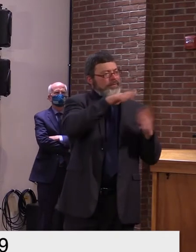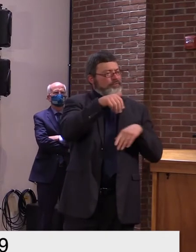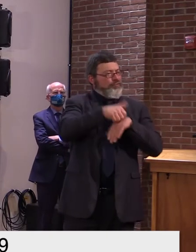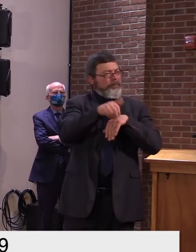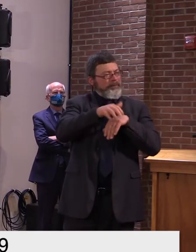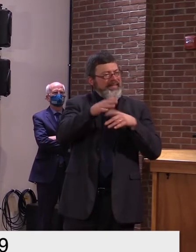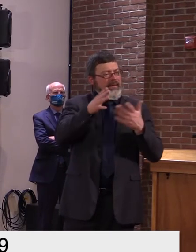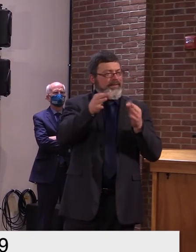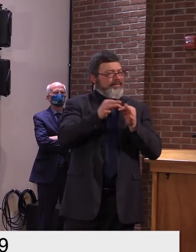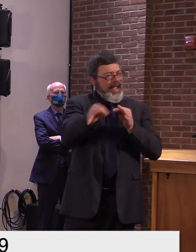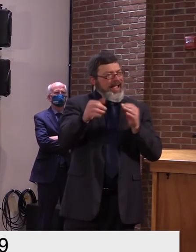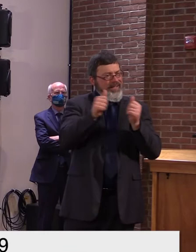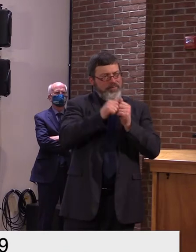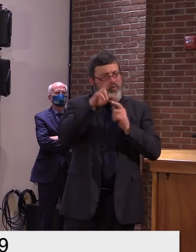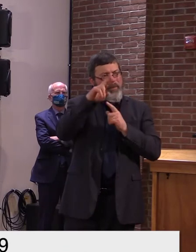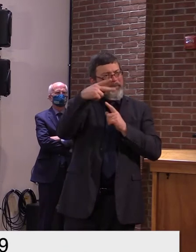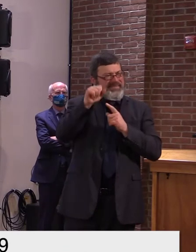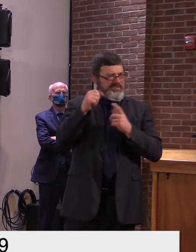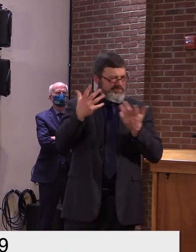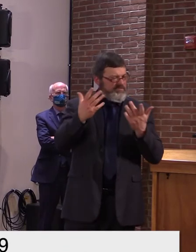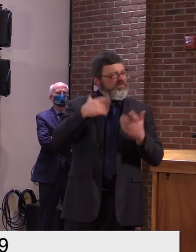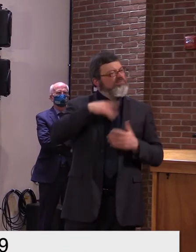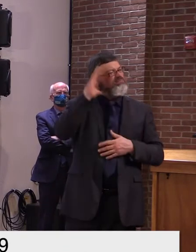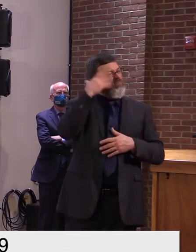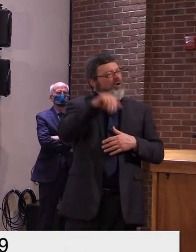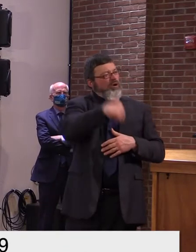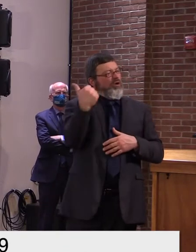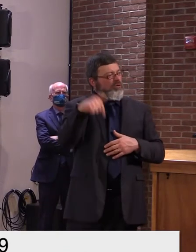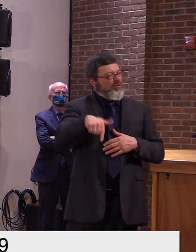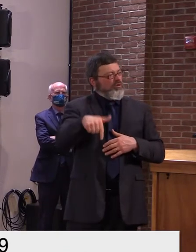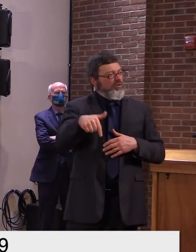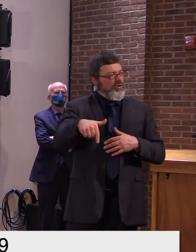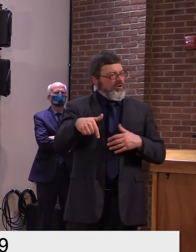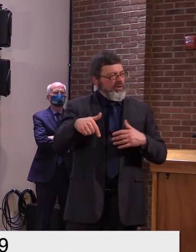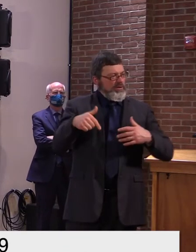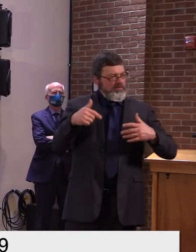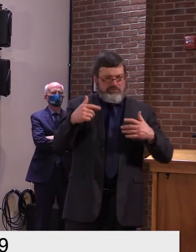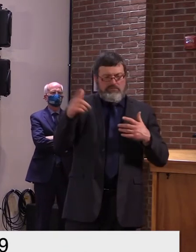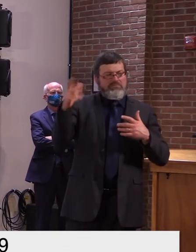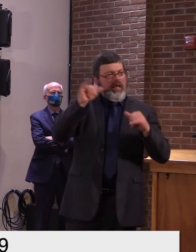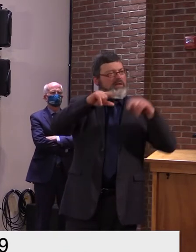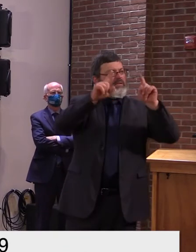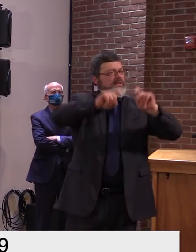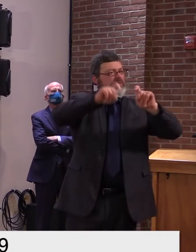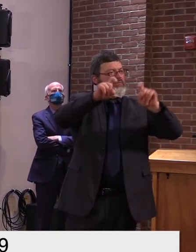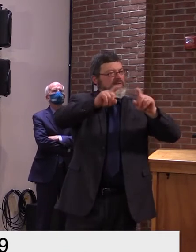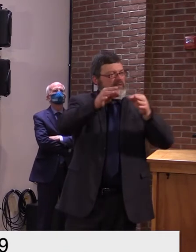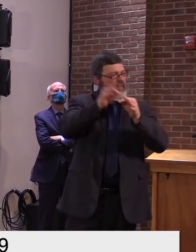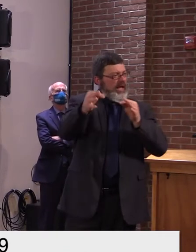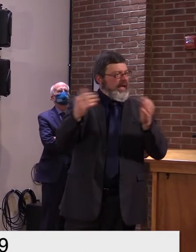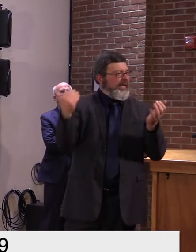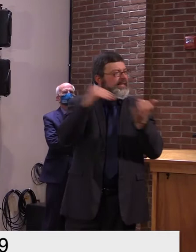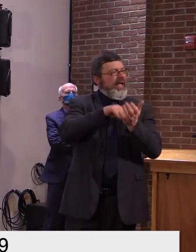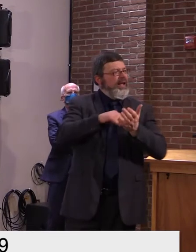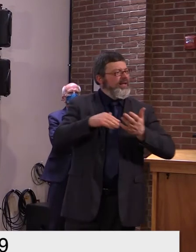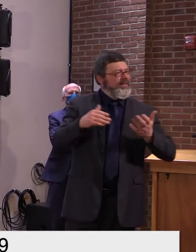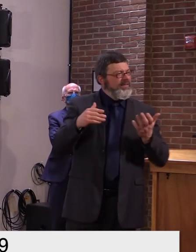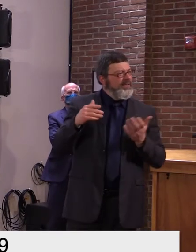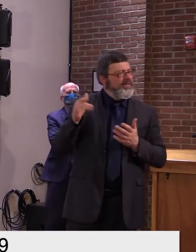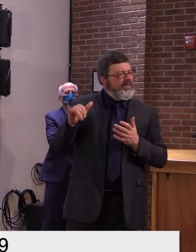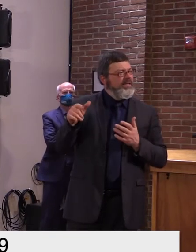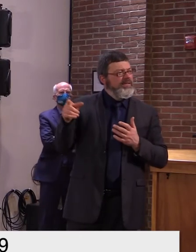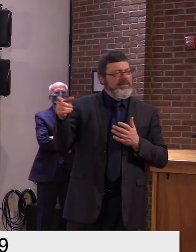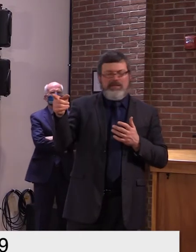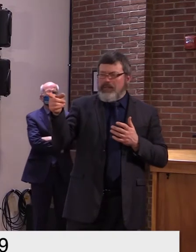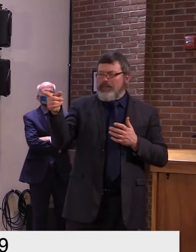I know it's early on with these latest tests, but what have you learned from the investigation into the Berry test being lost? And has UPS